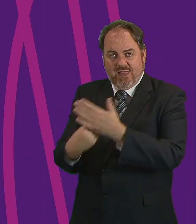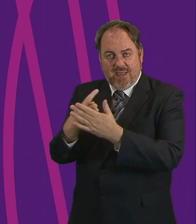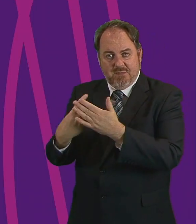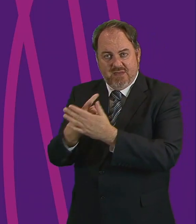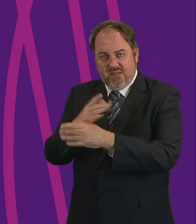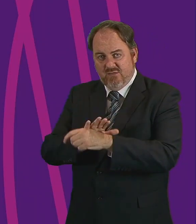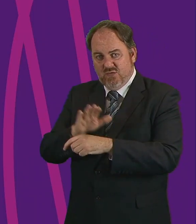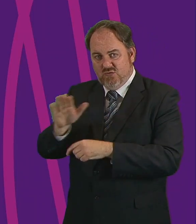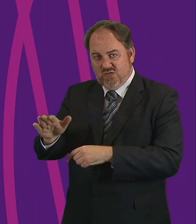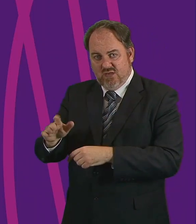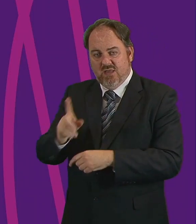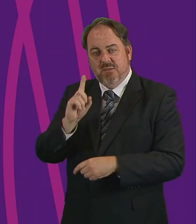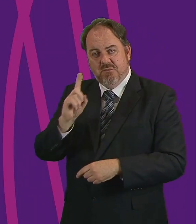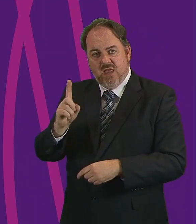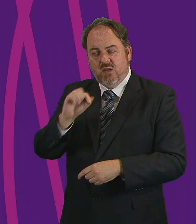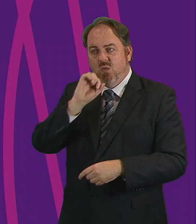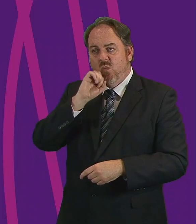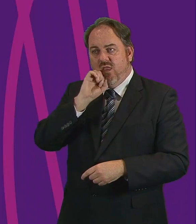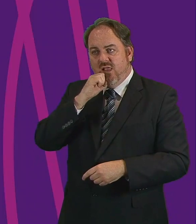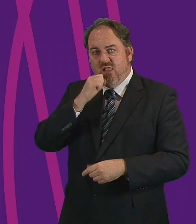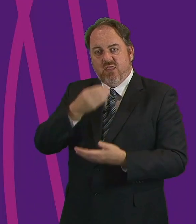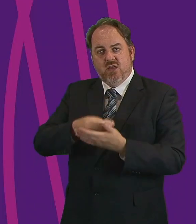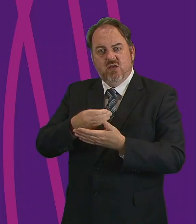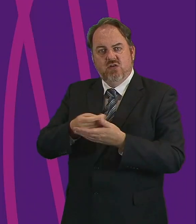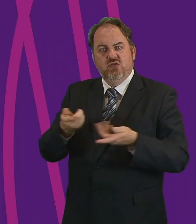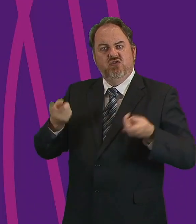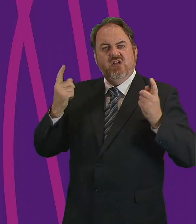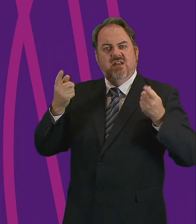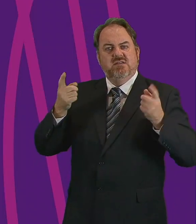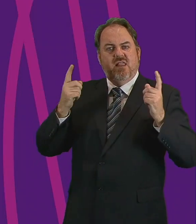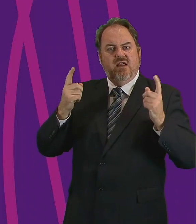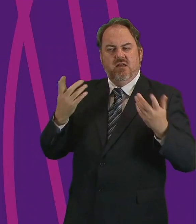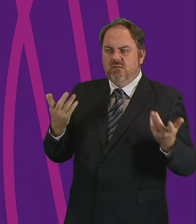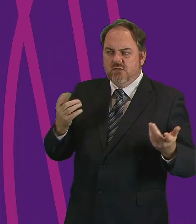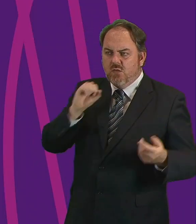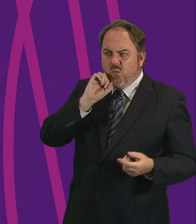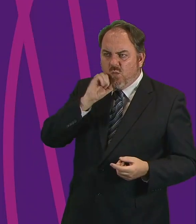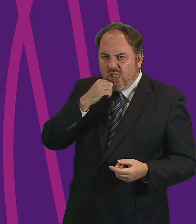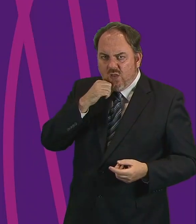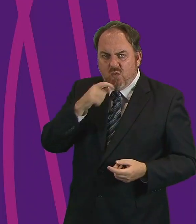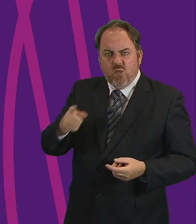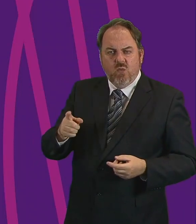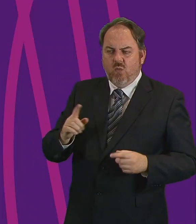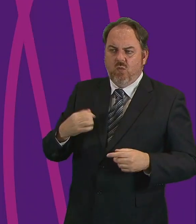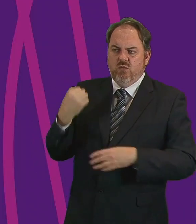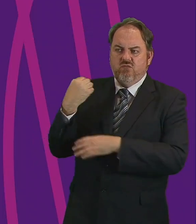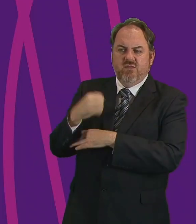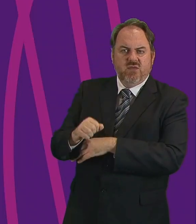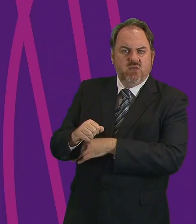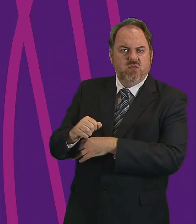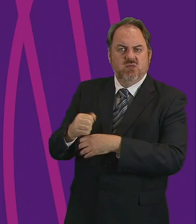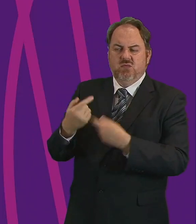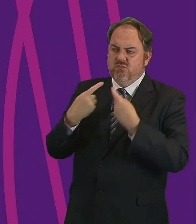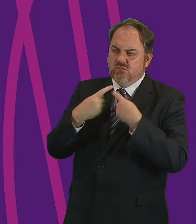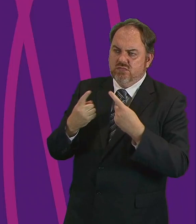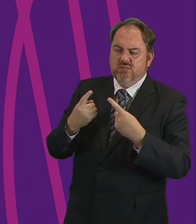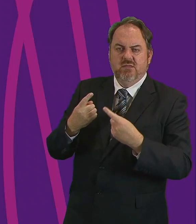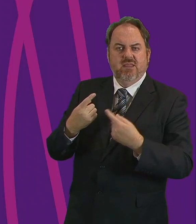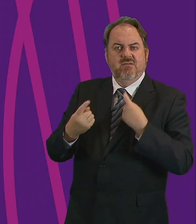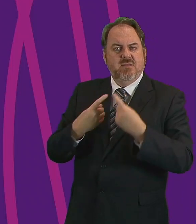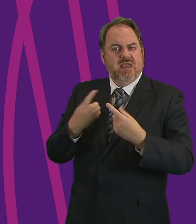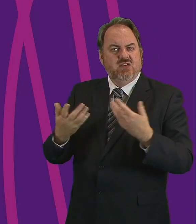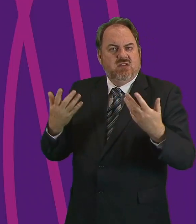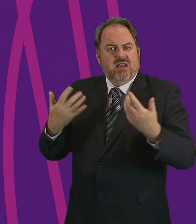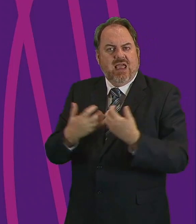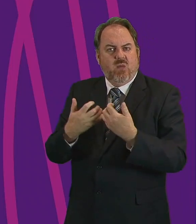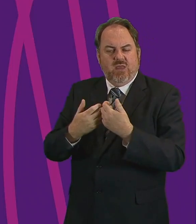Chancellor will not or cannot release the resources required to do the job of rebuilding Scotland, at the very least he must